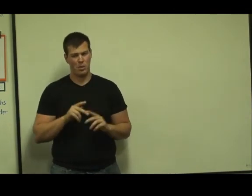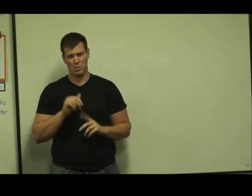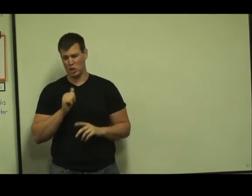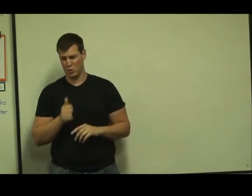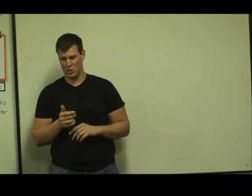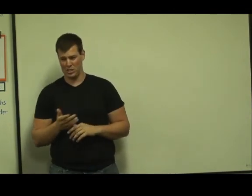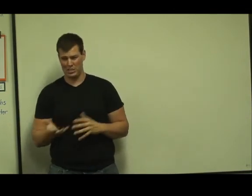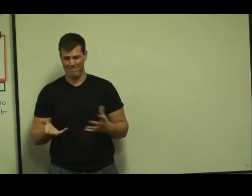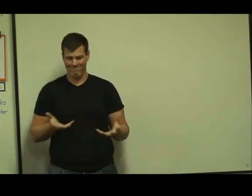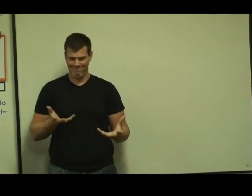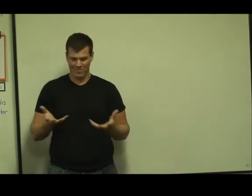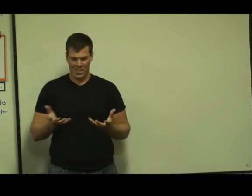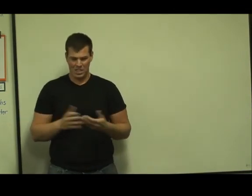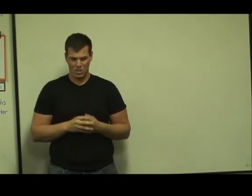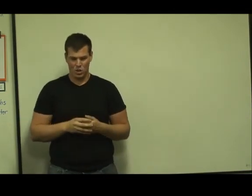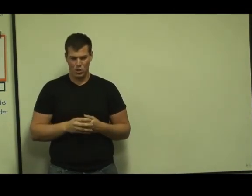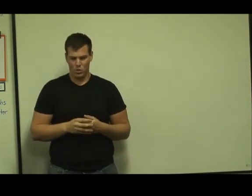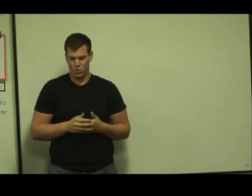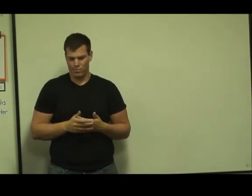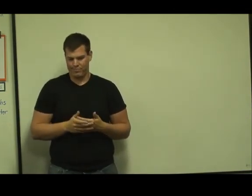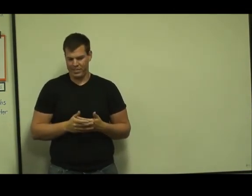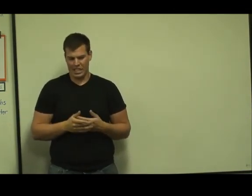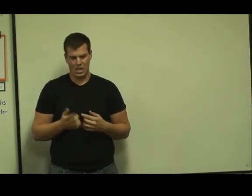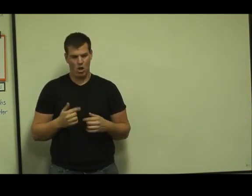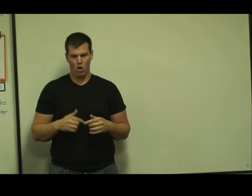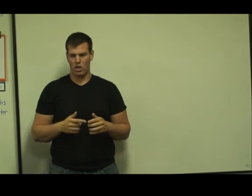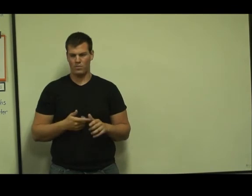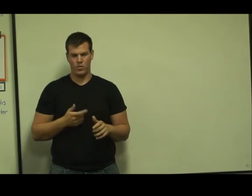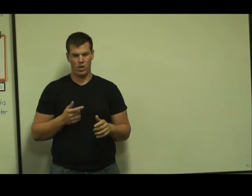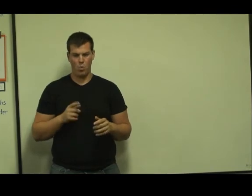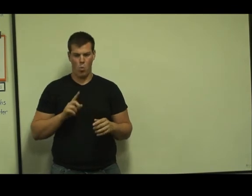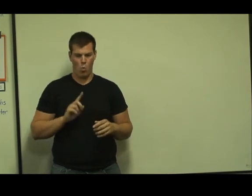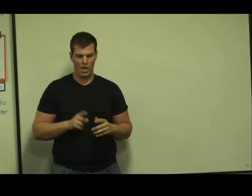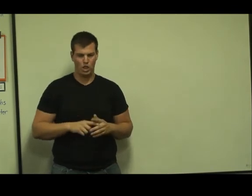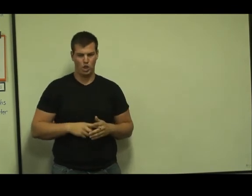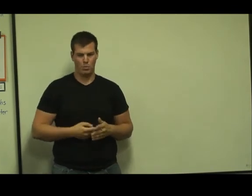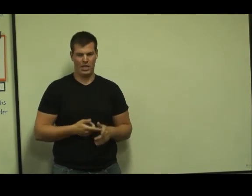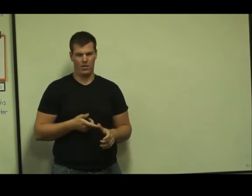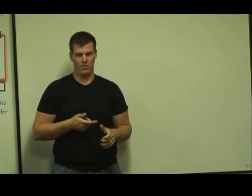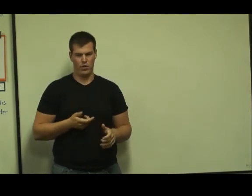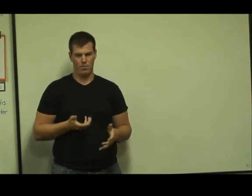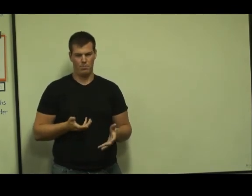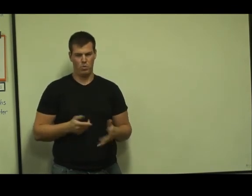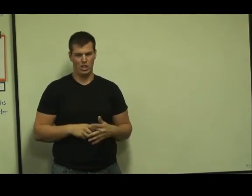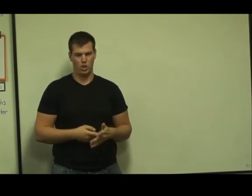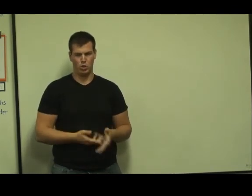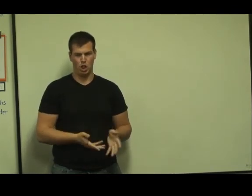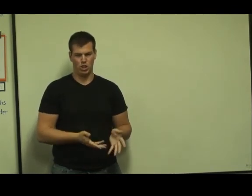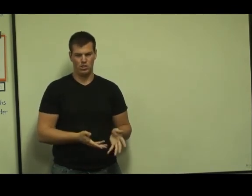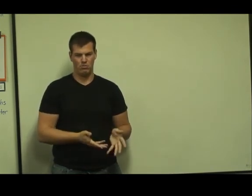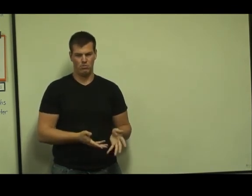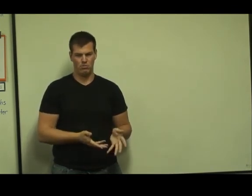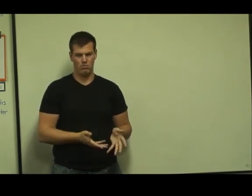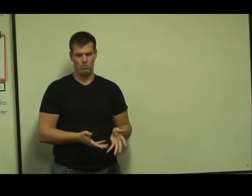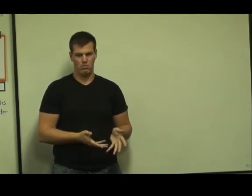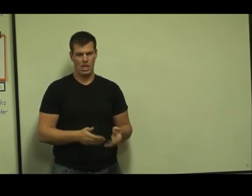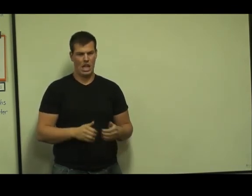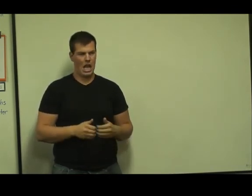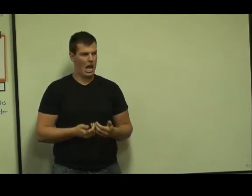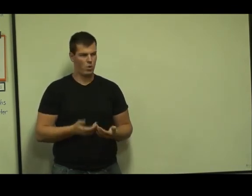people don't. So it all comes from where you begin from, where you start, and how